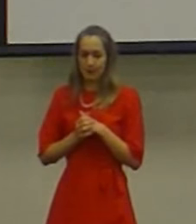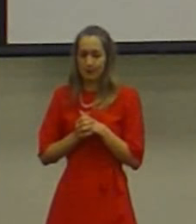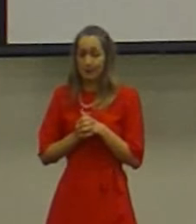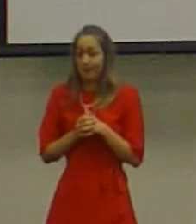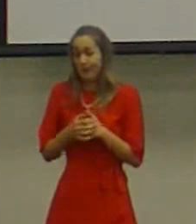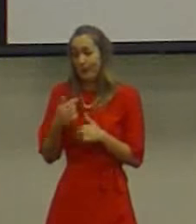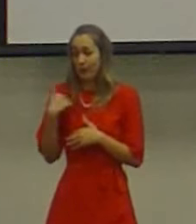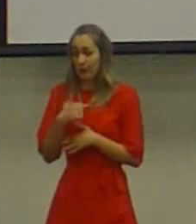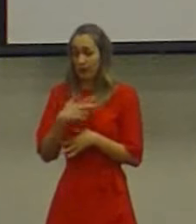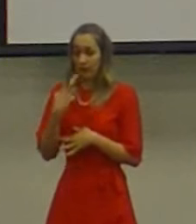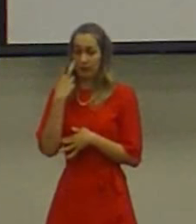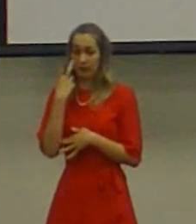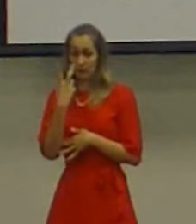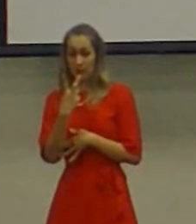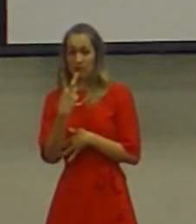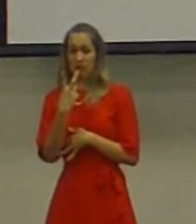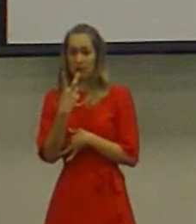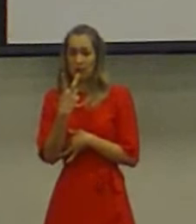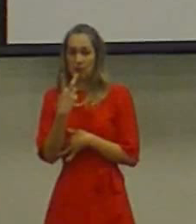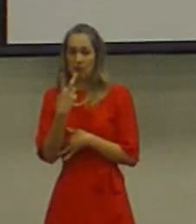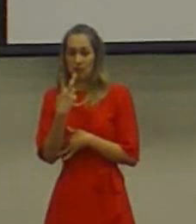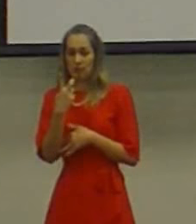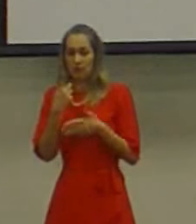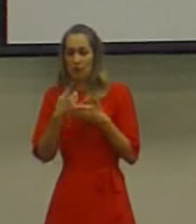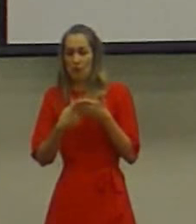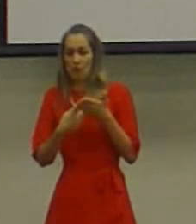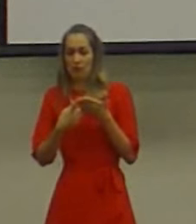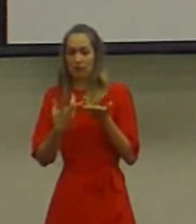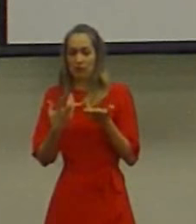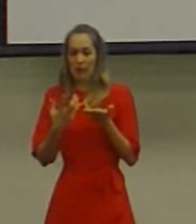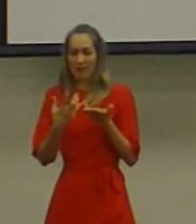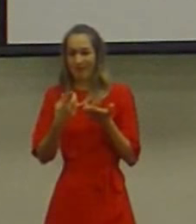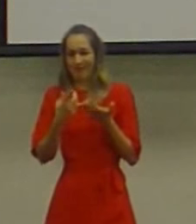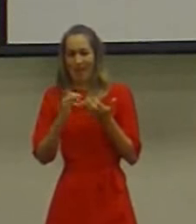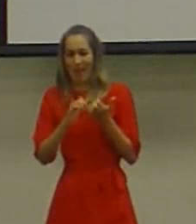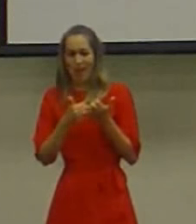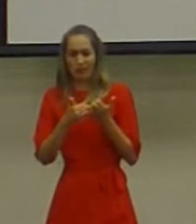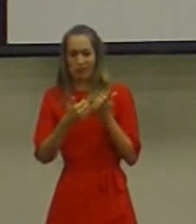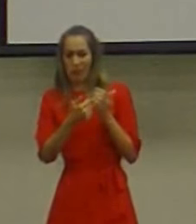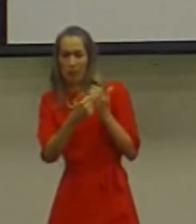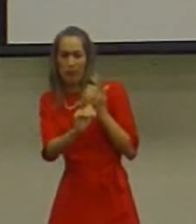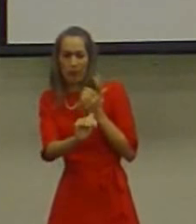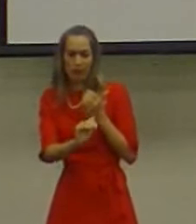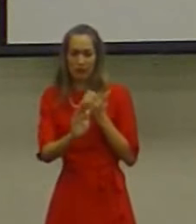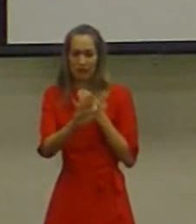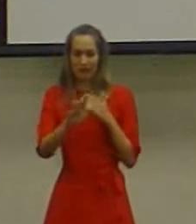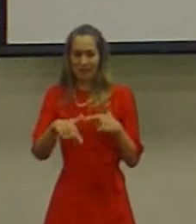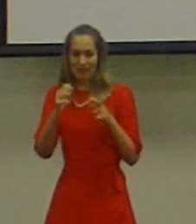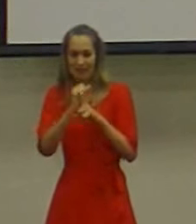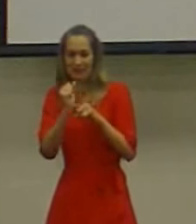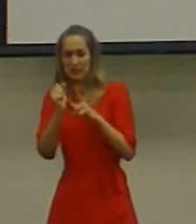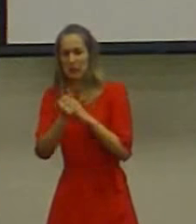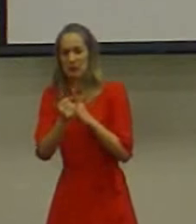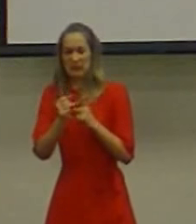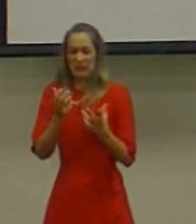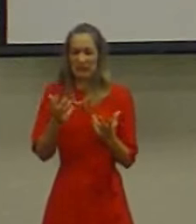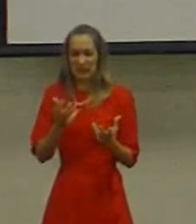And when you see them, and you see what they were born with, or circumstances of their life they have,